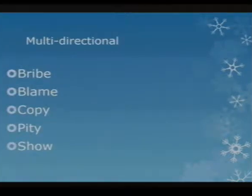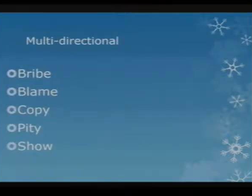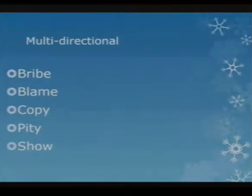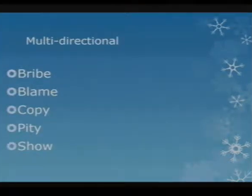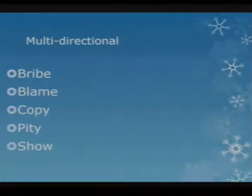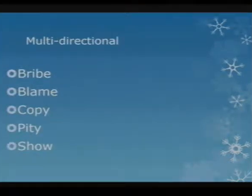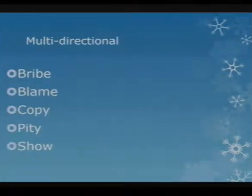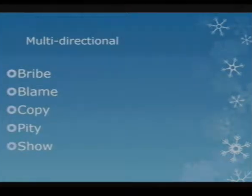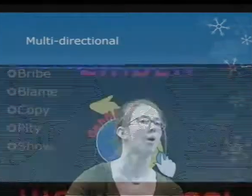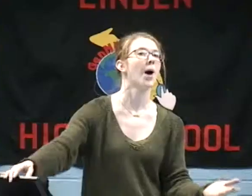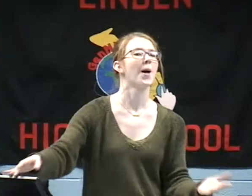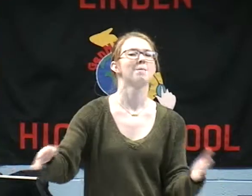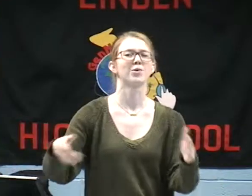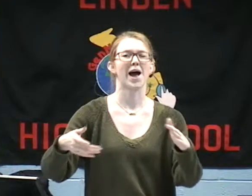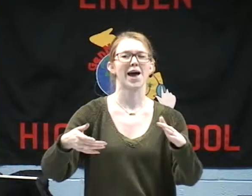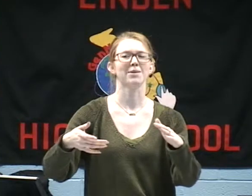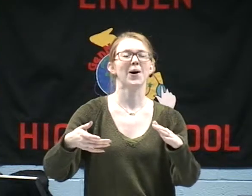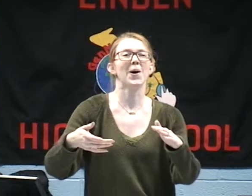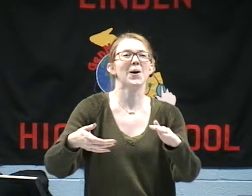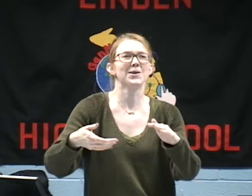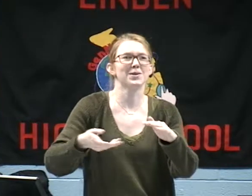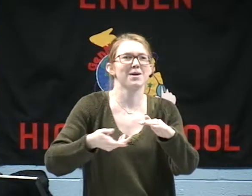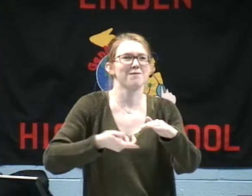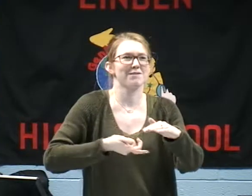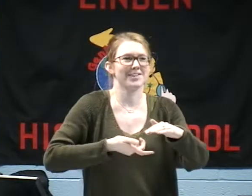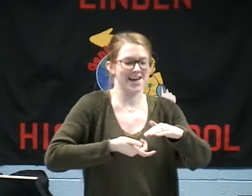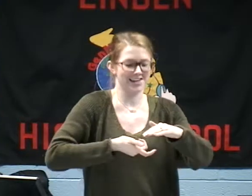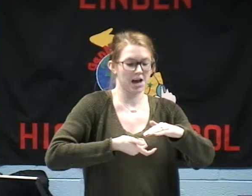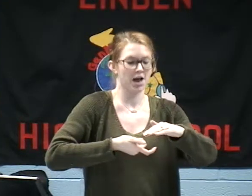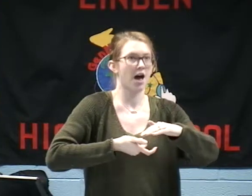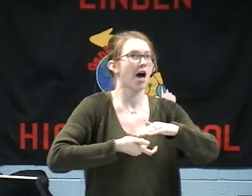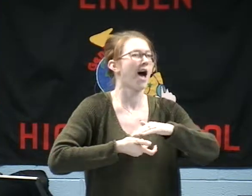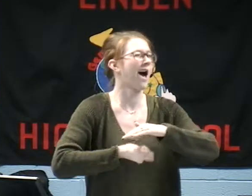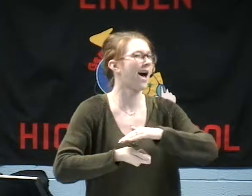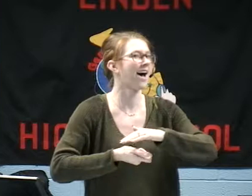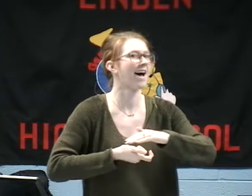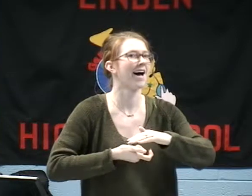Multidirectional. So, bribe. Oh, it's one of my favorite sides.